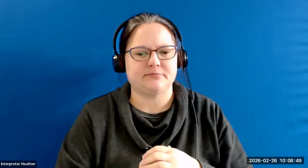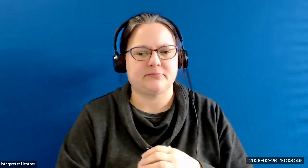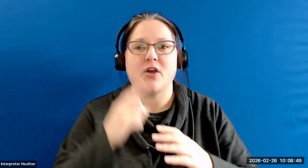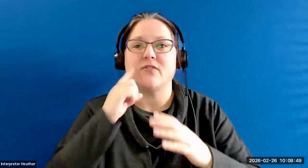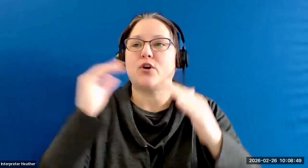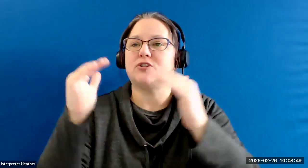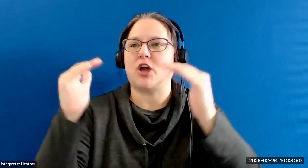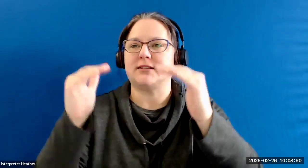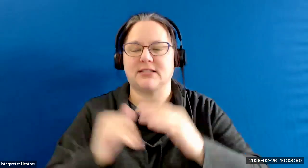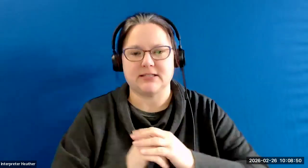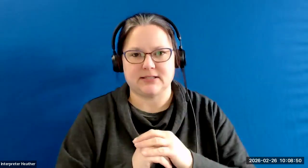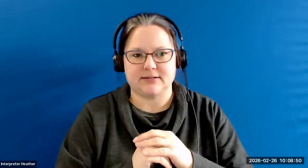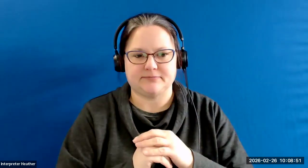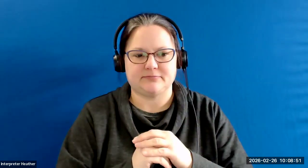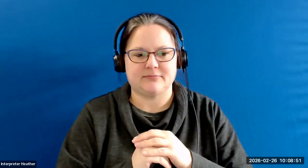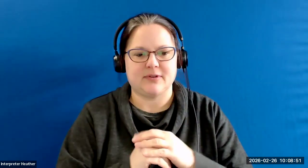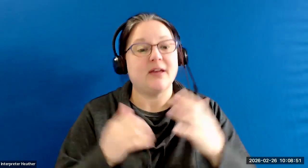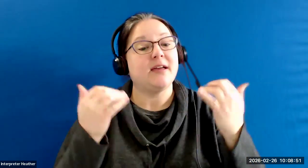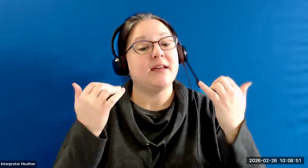Our chalice is now lit,